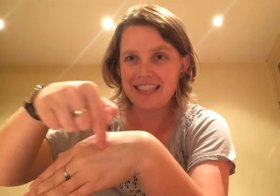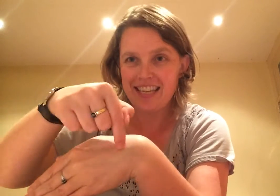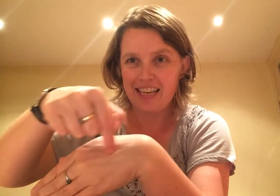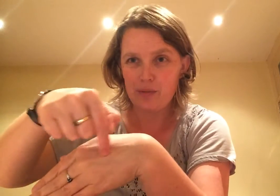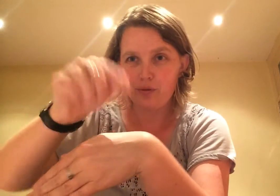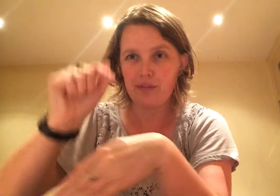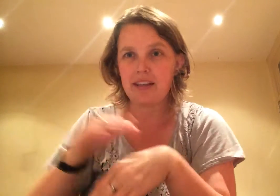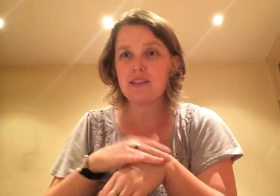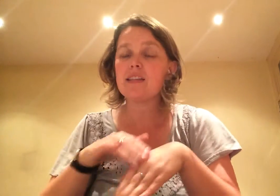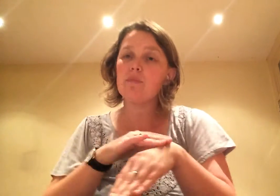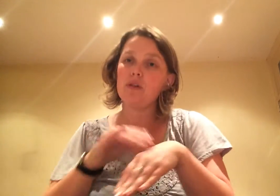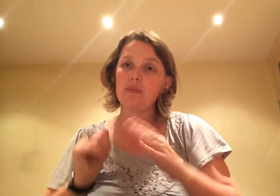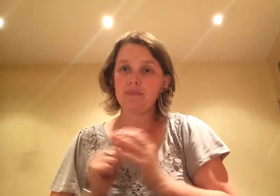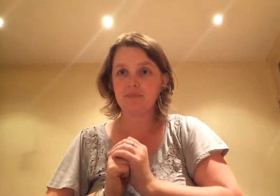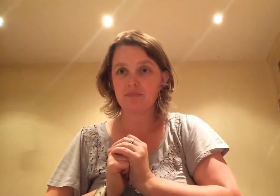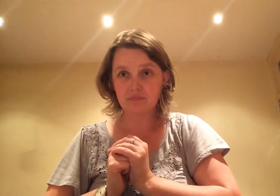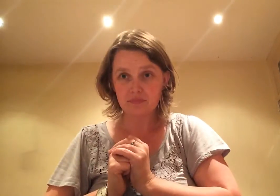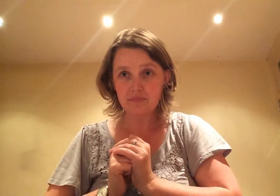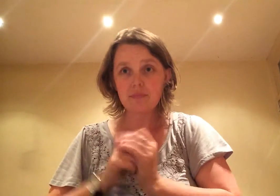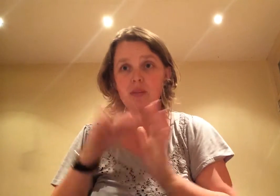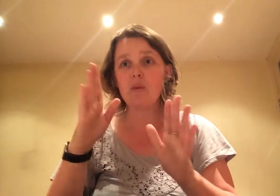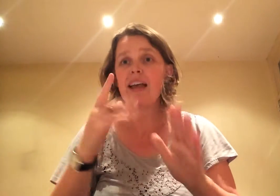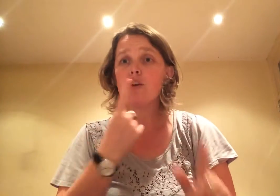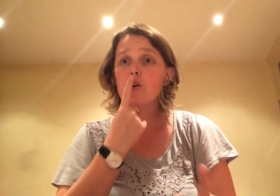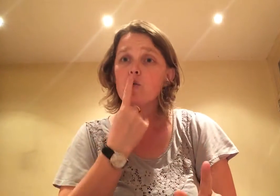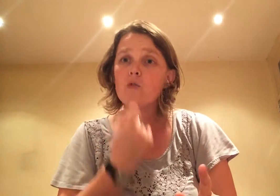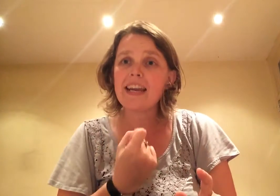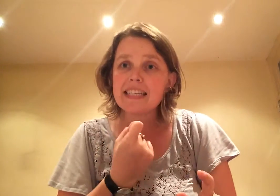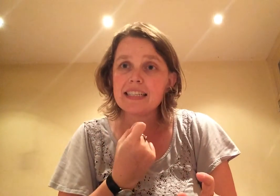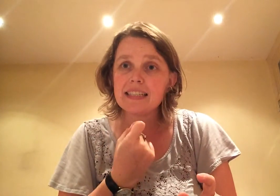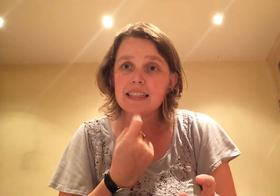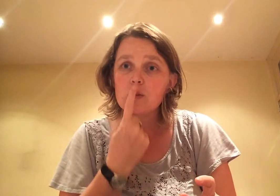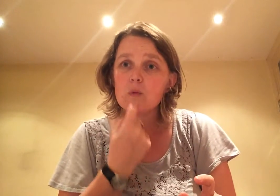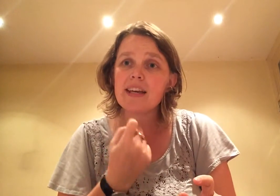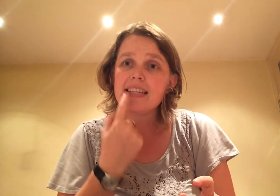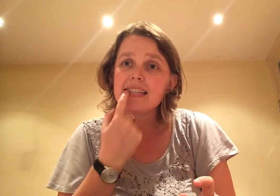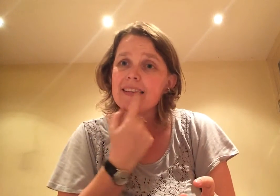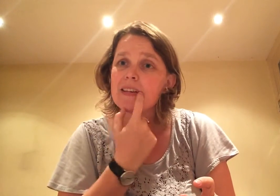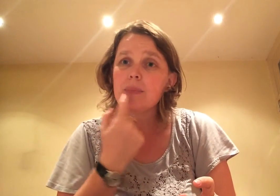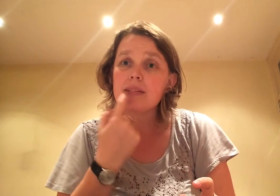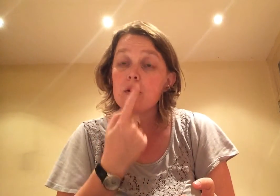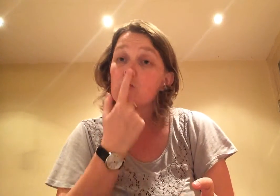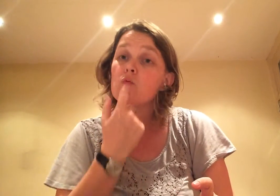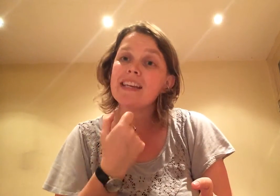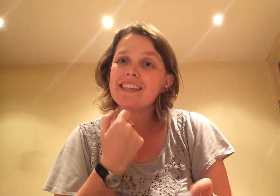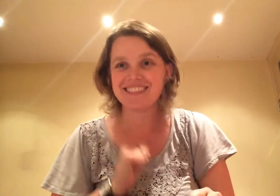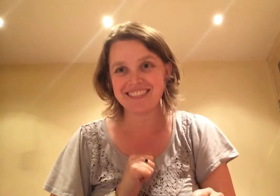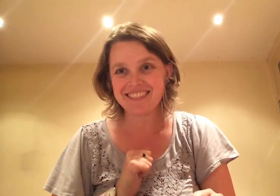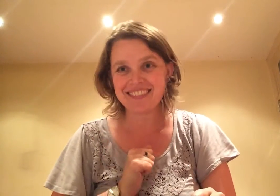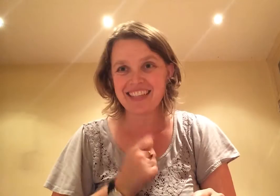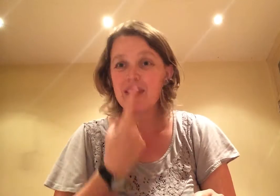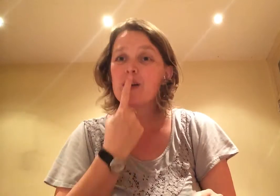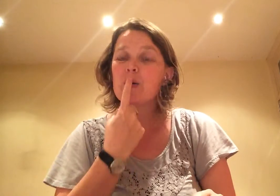see the blue veins. So that's blue. We have red. Red is like your lips. Red. Okay,